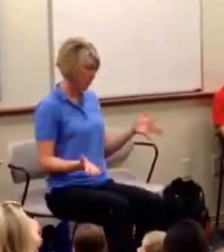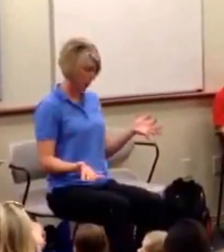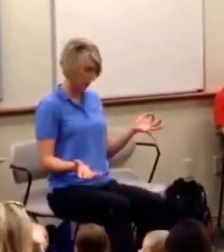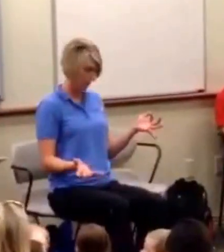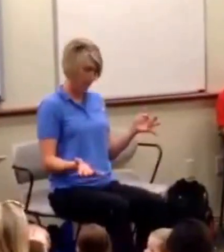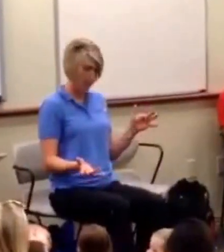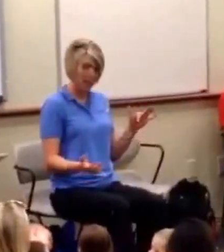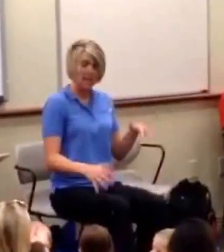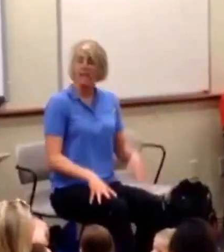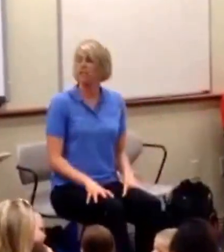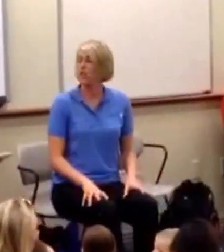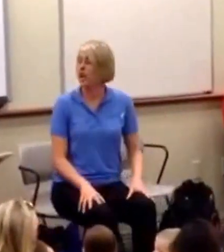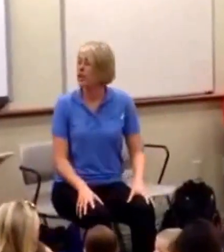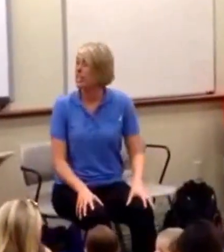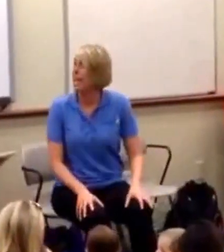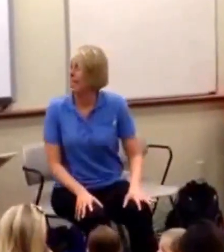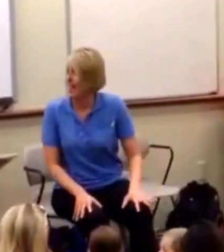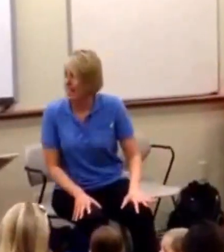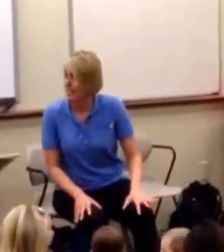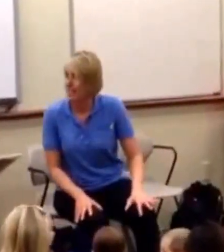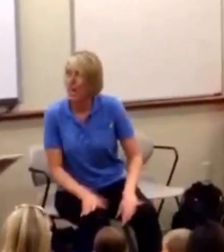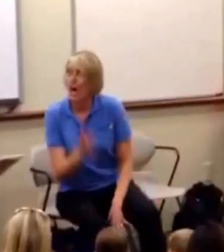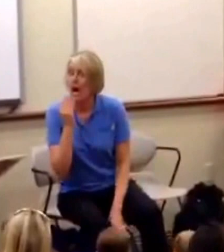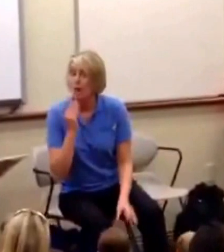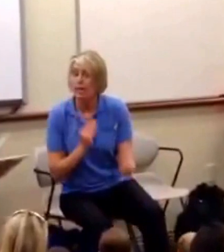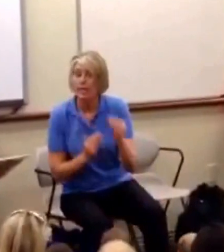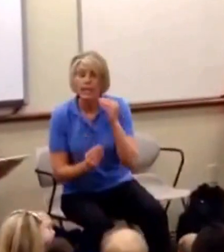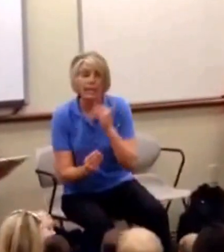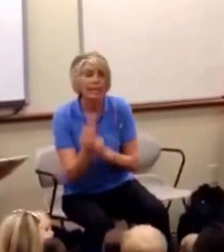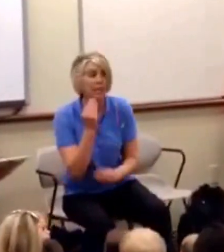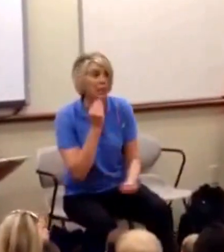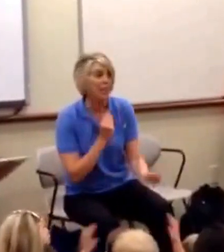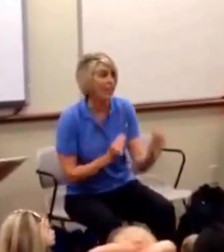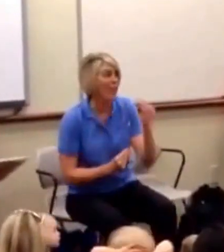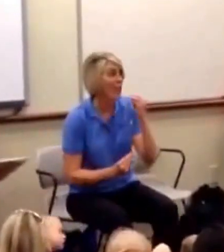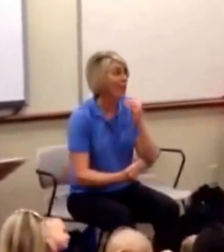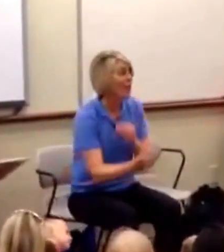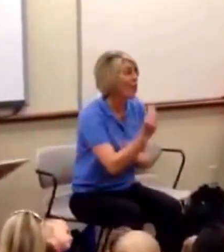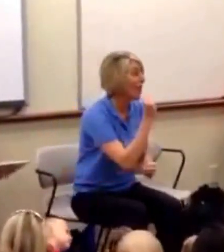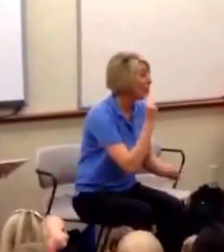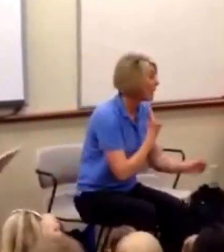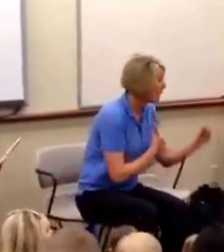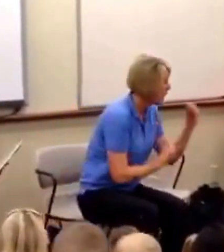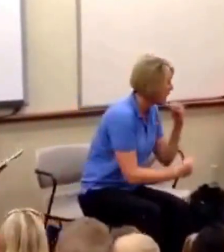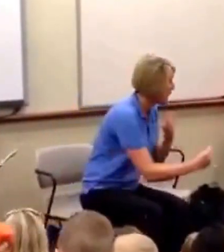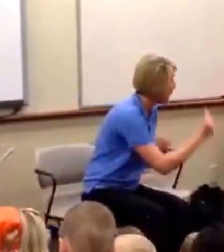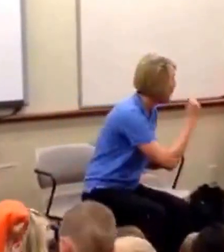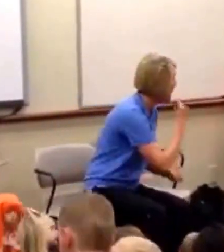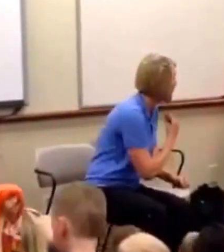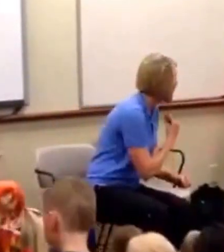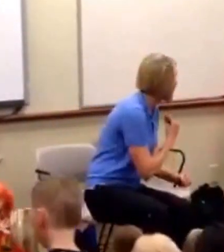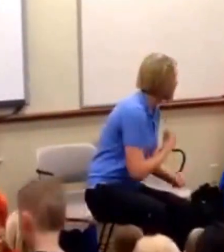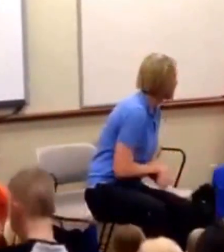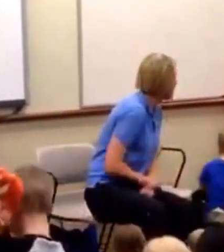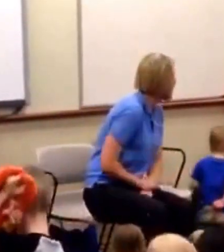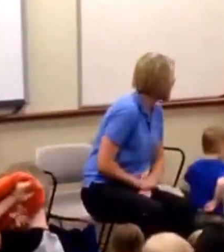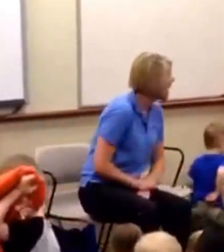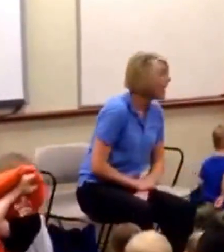story time. And so it goes like this. A picnic in we go, a picnic in we go, I